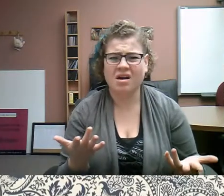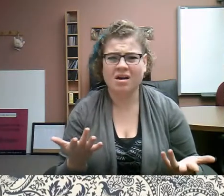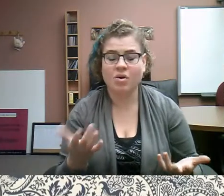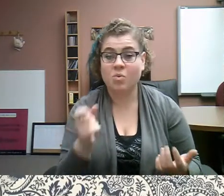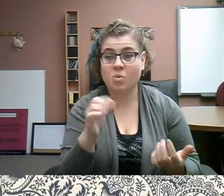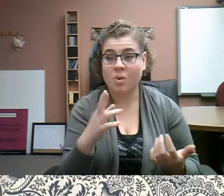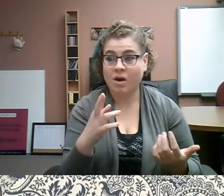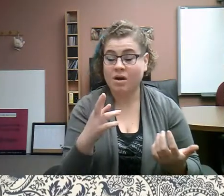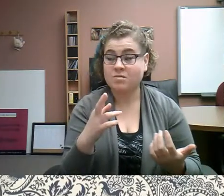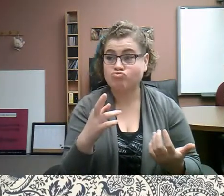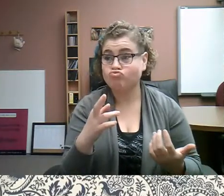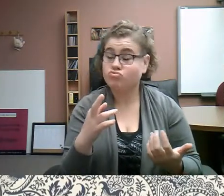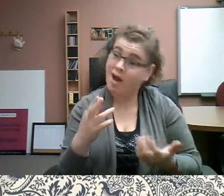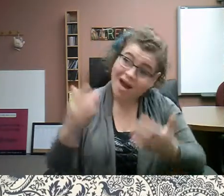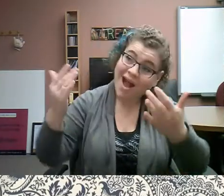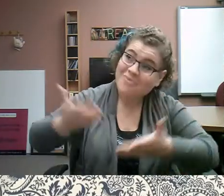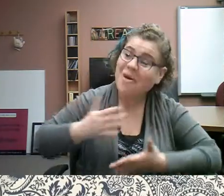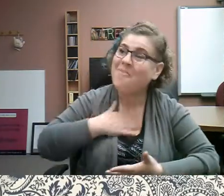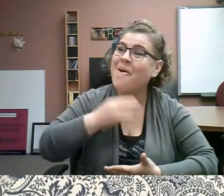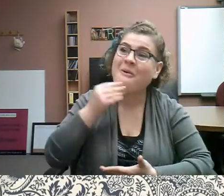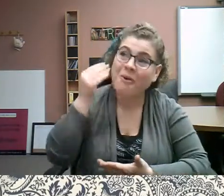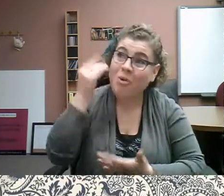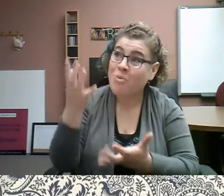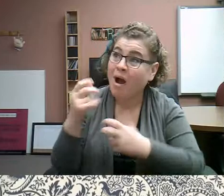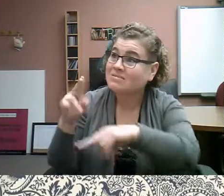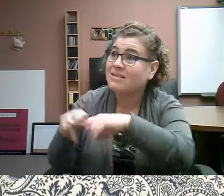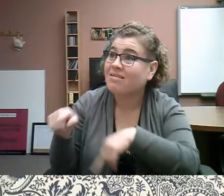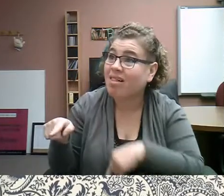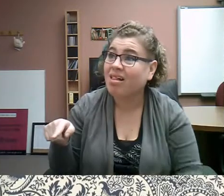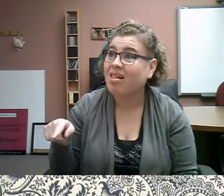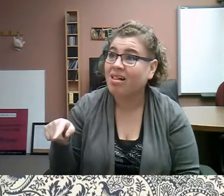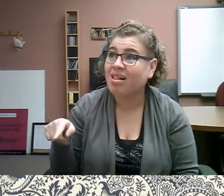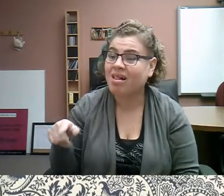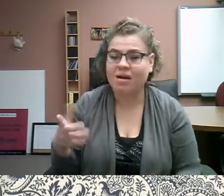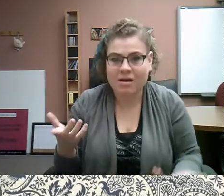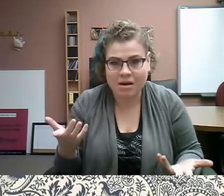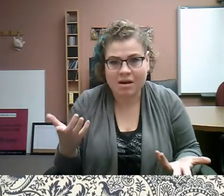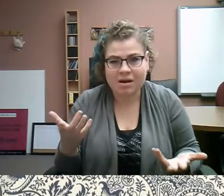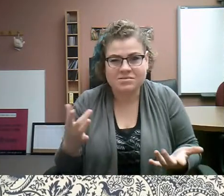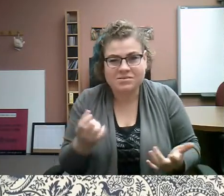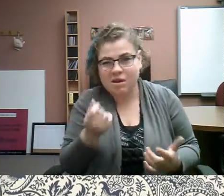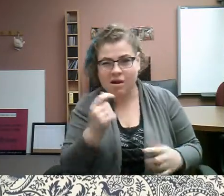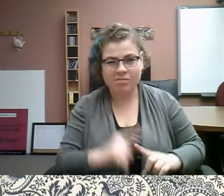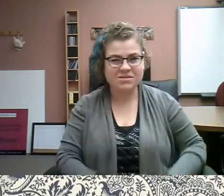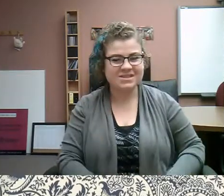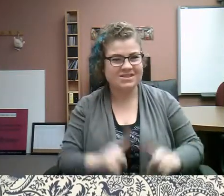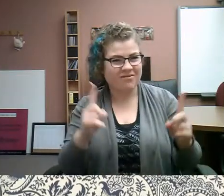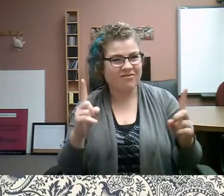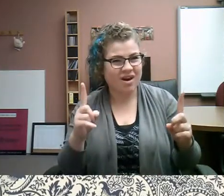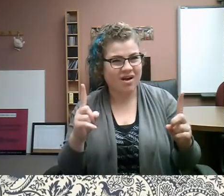say, where's my chair? Or I could say, oh, welcome to my home. Do you want to sit down?